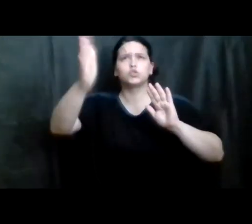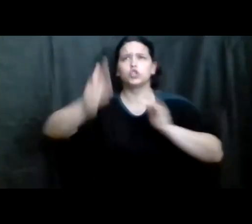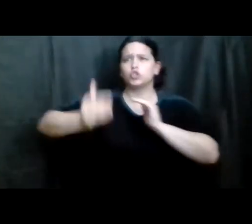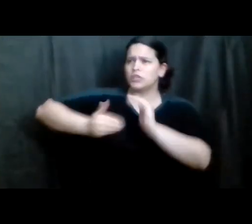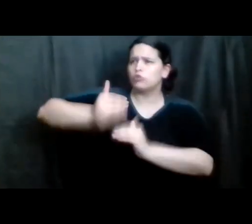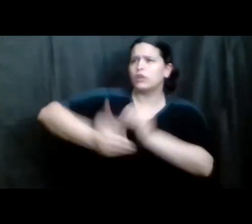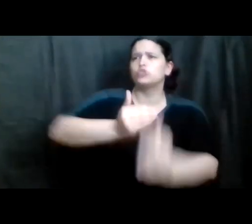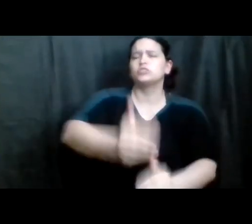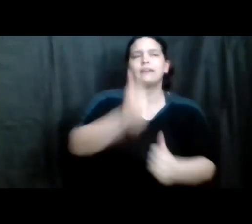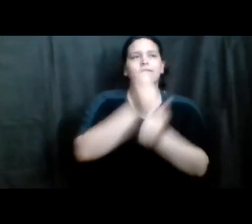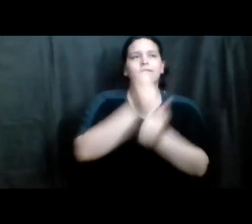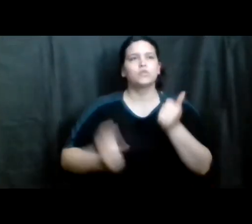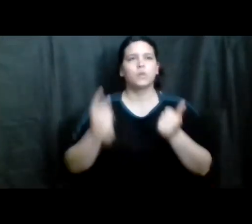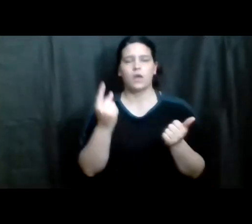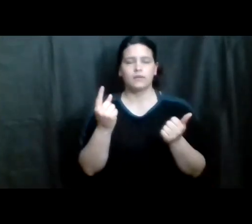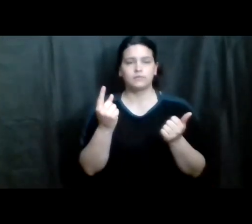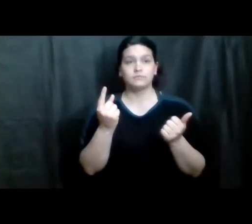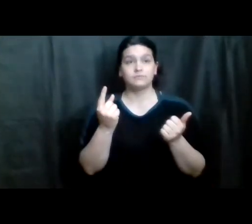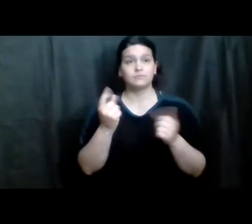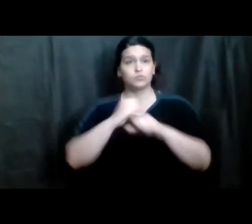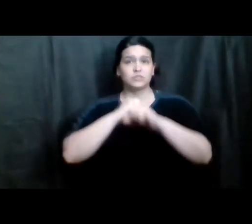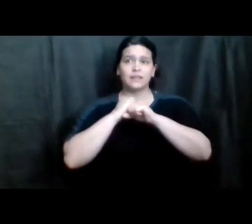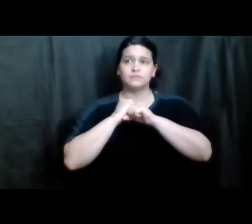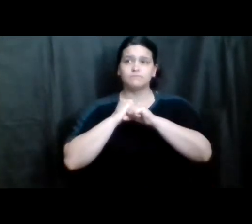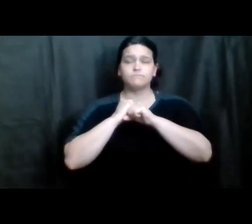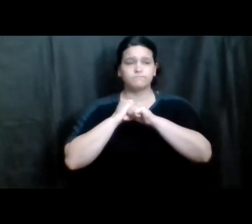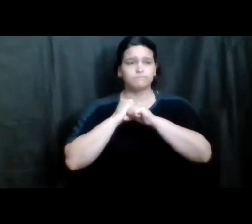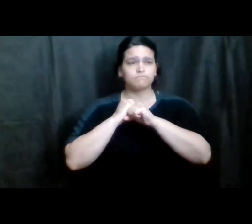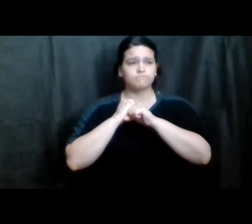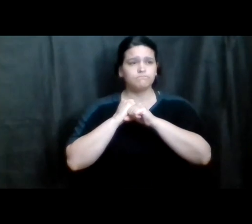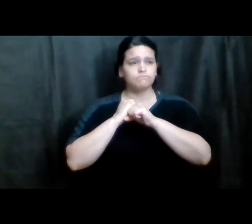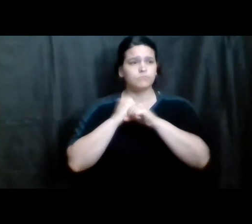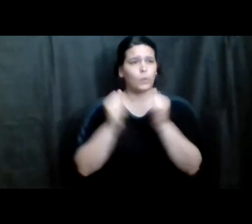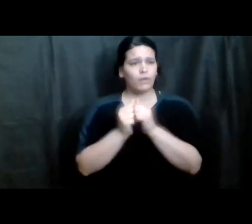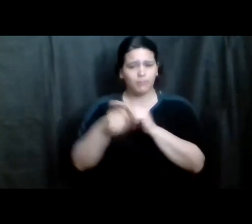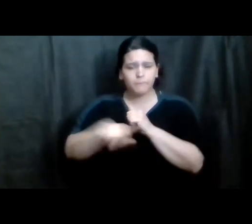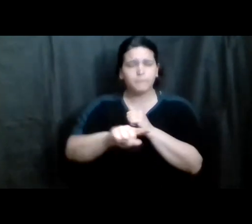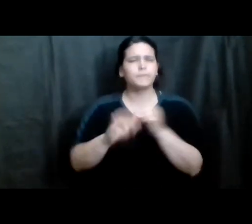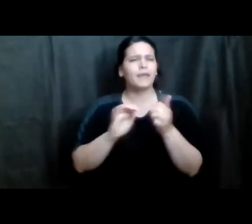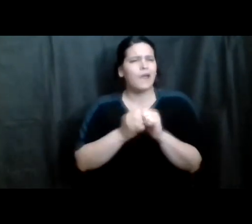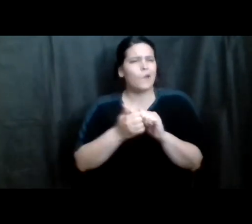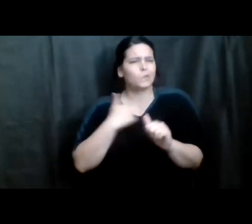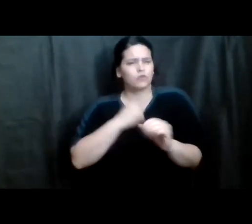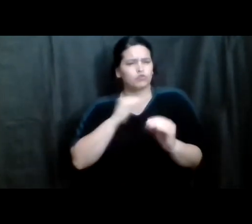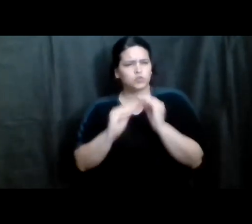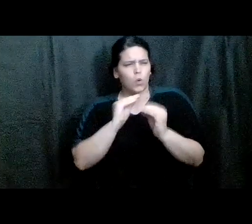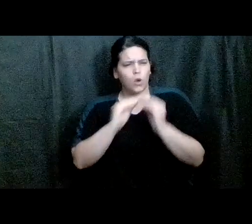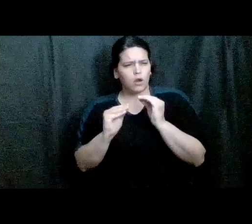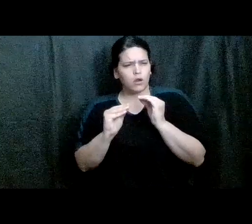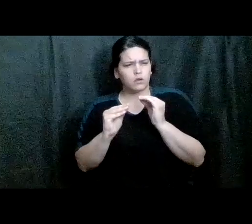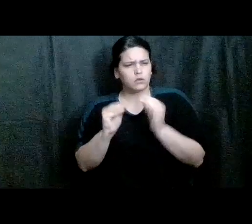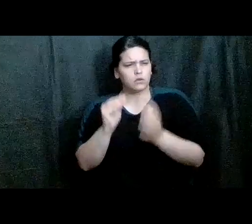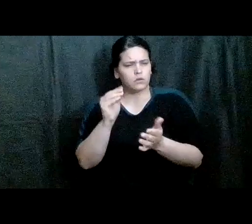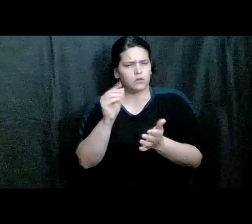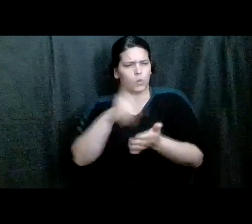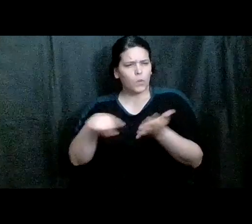everybody is protected alongside them. How do we restore what was taken?